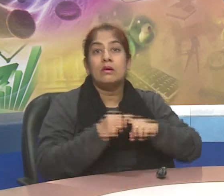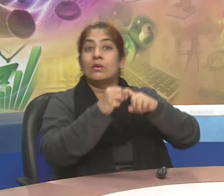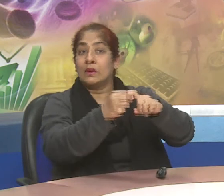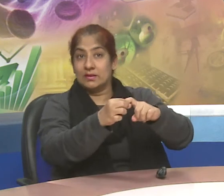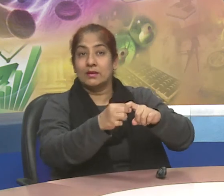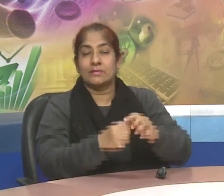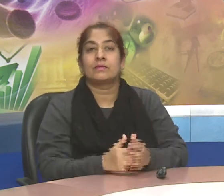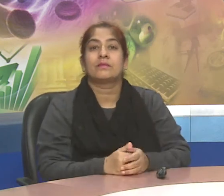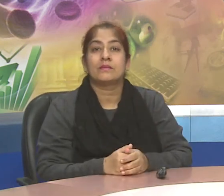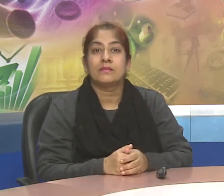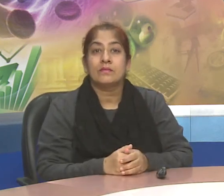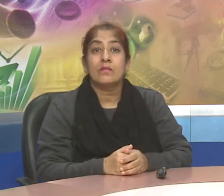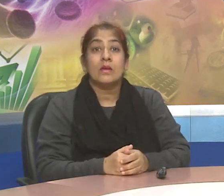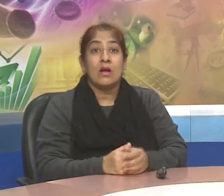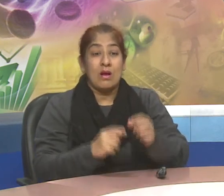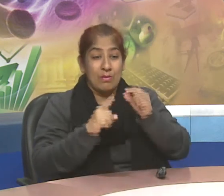Question 20,